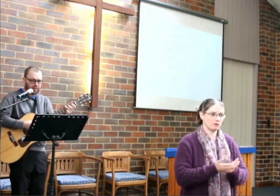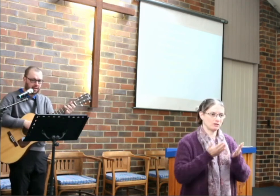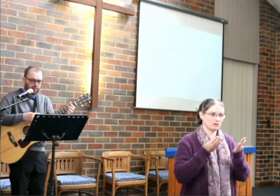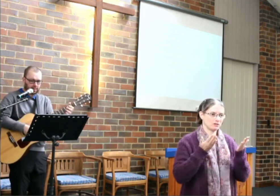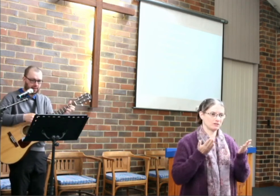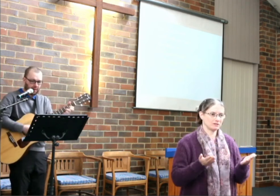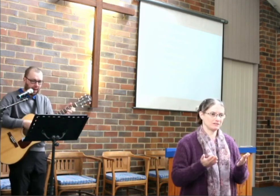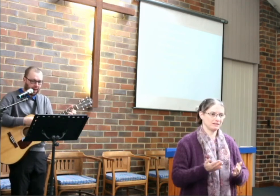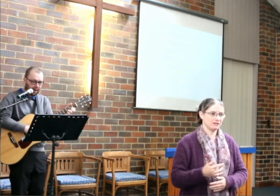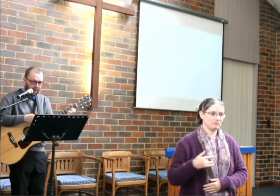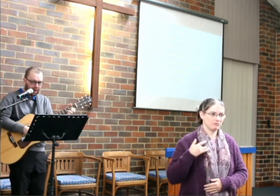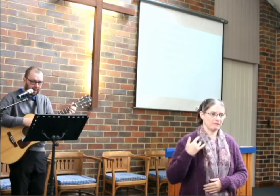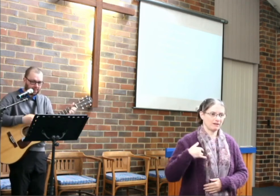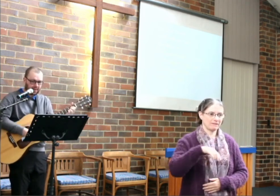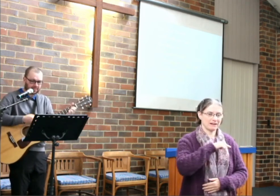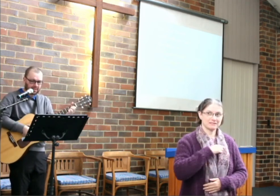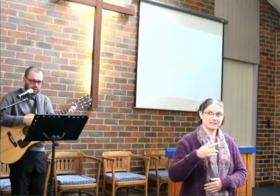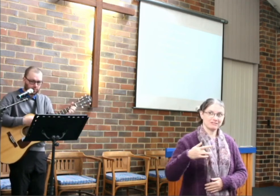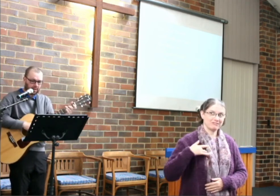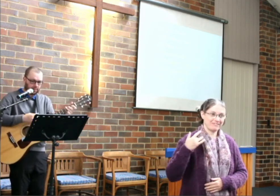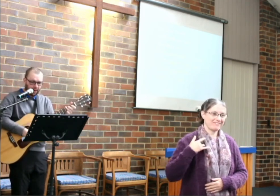word, revive us,